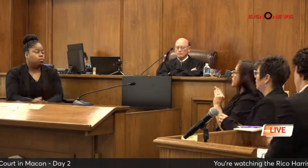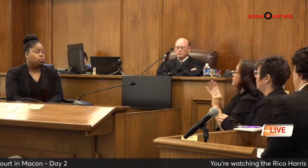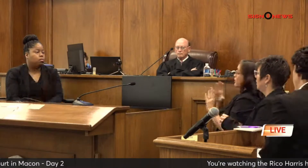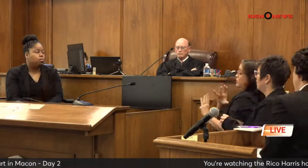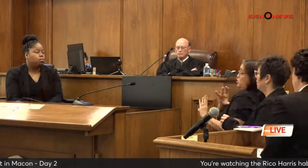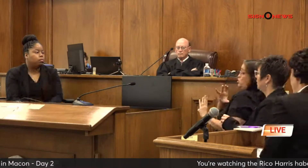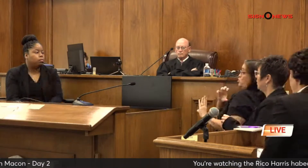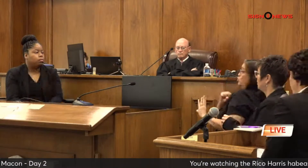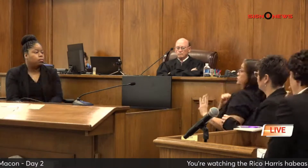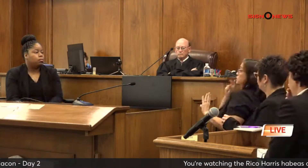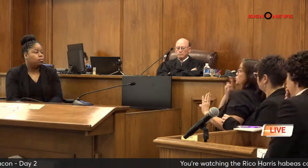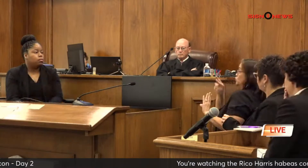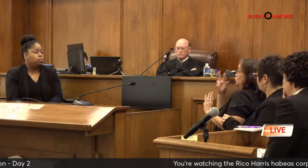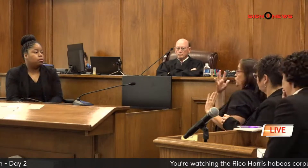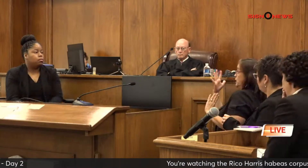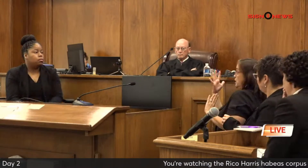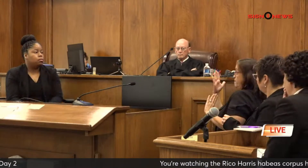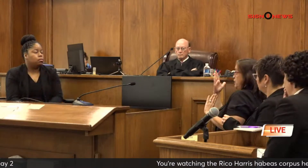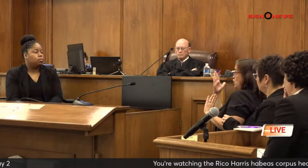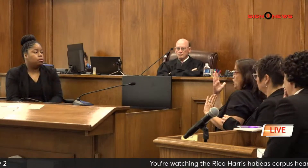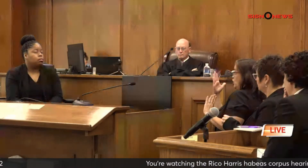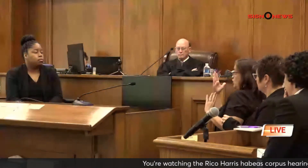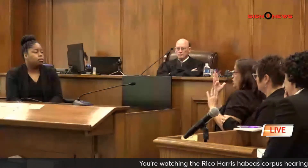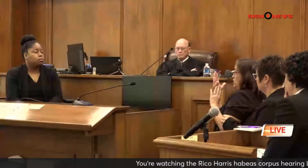The interpreter's gonna clarify.